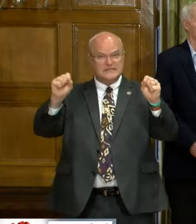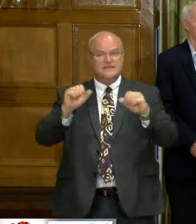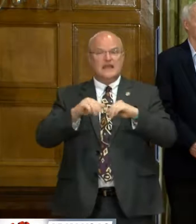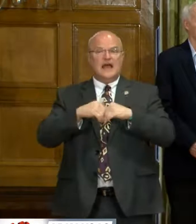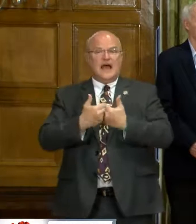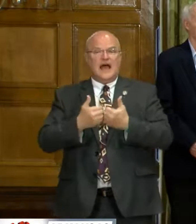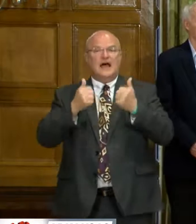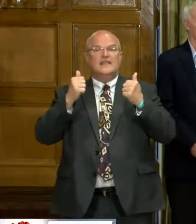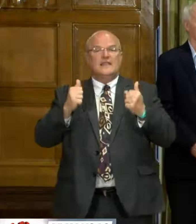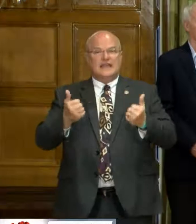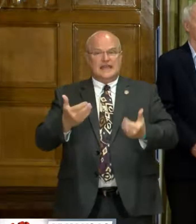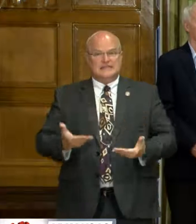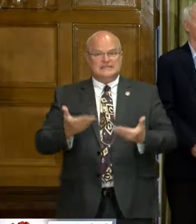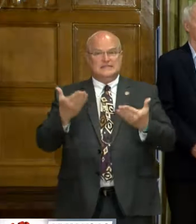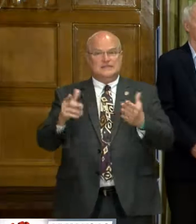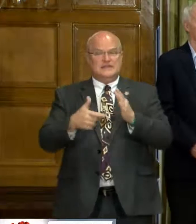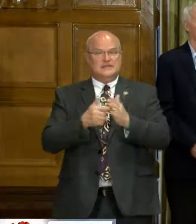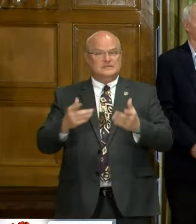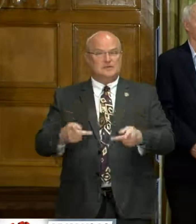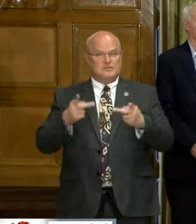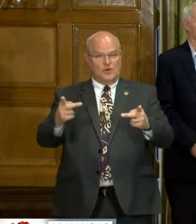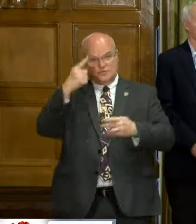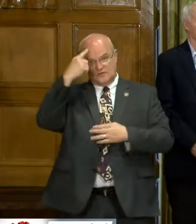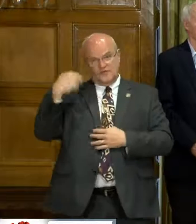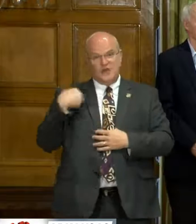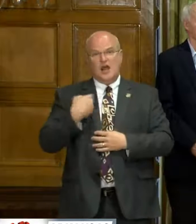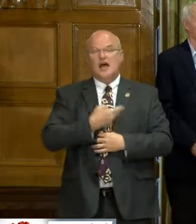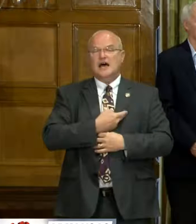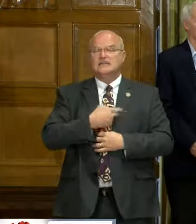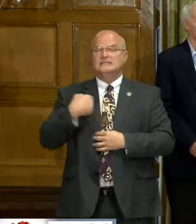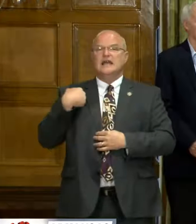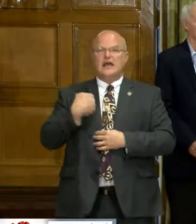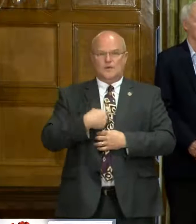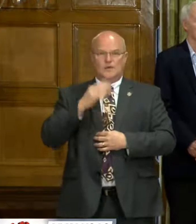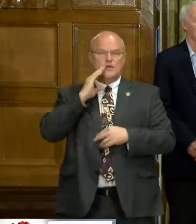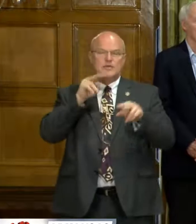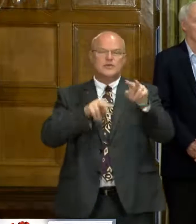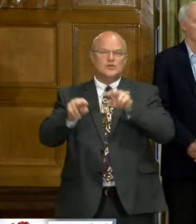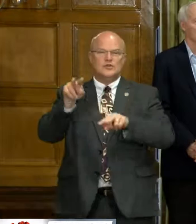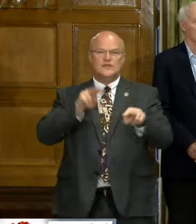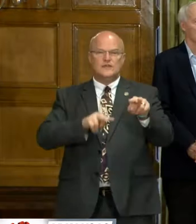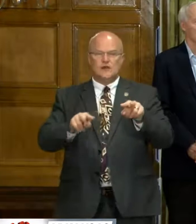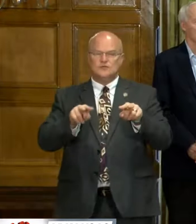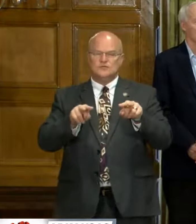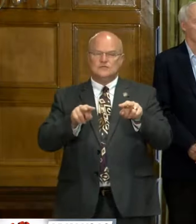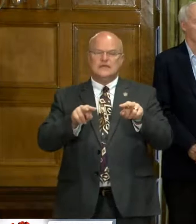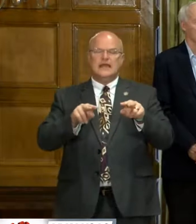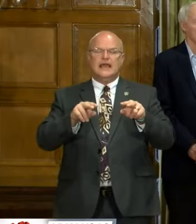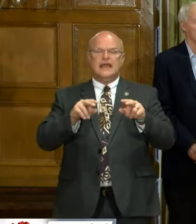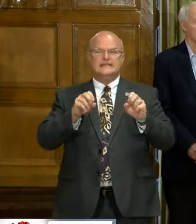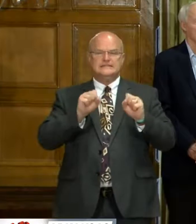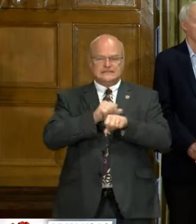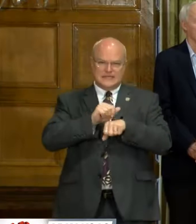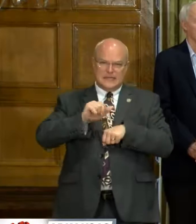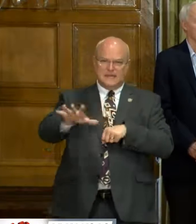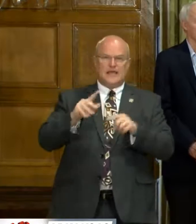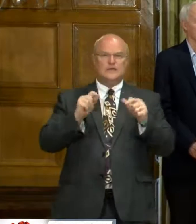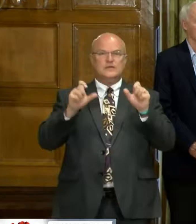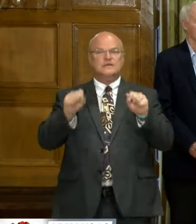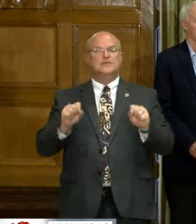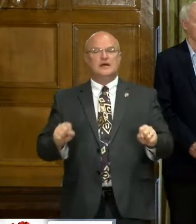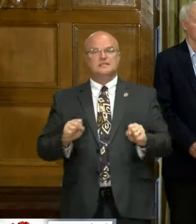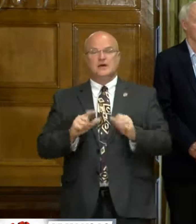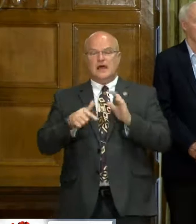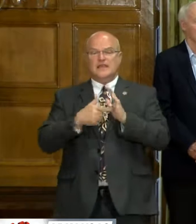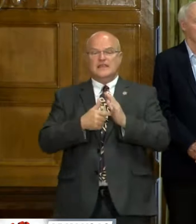of how they can submit these proposals to us, and we will be looking at those, turning those around as quickly as possible.